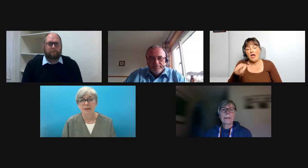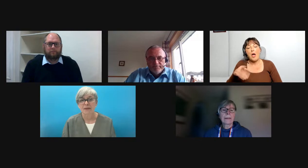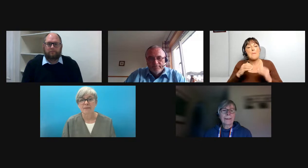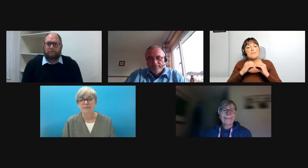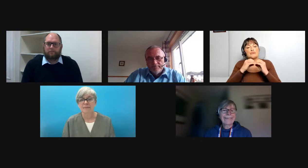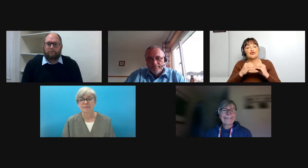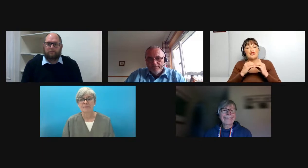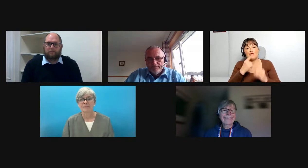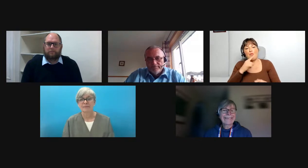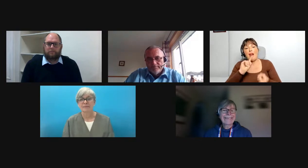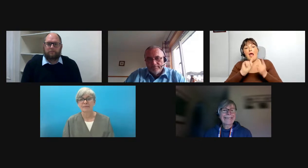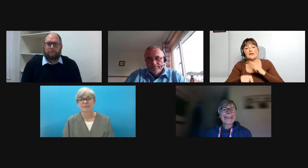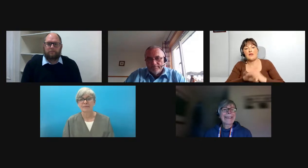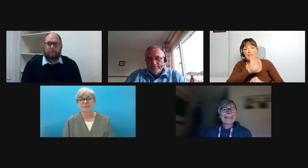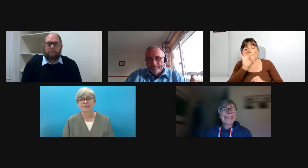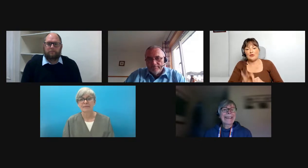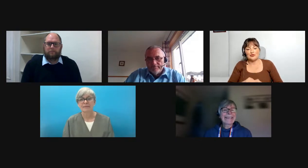question.